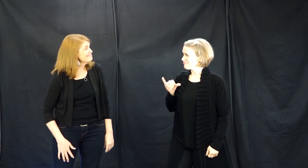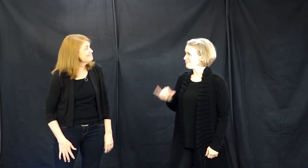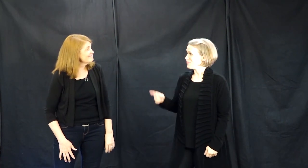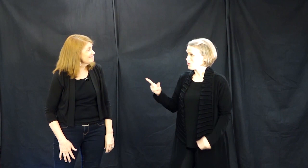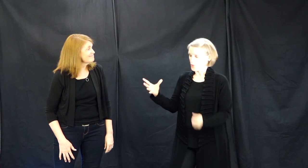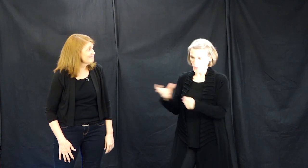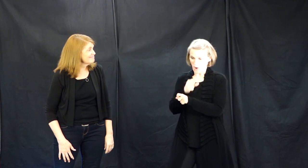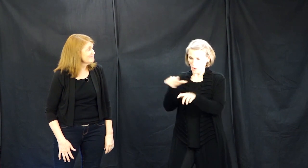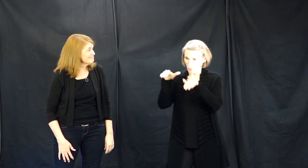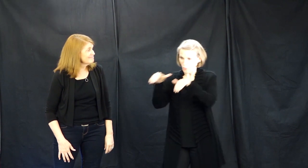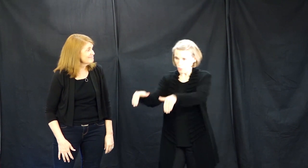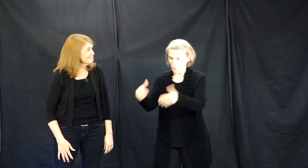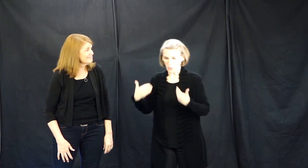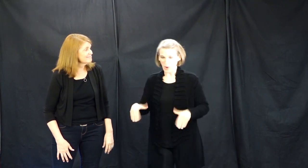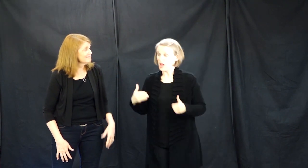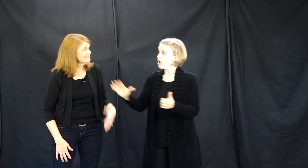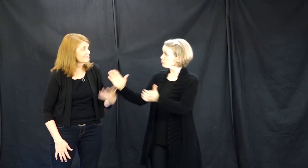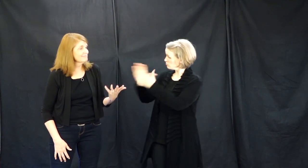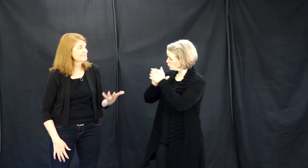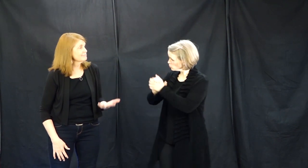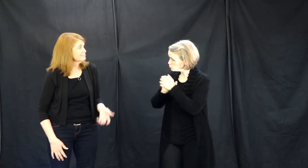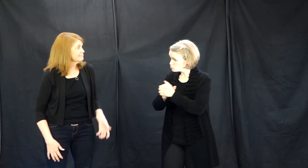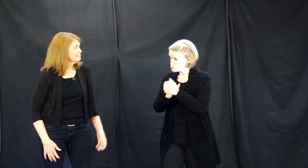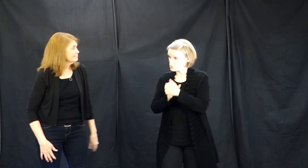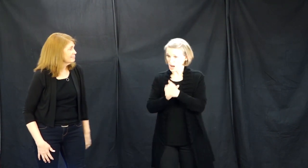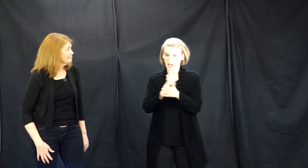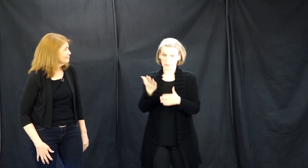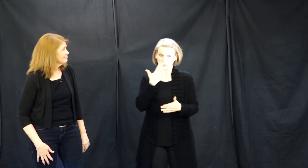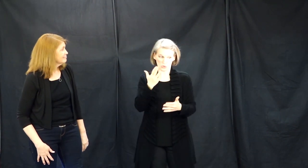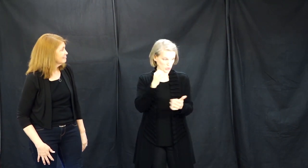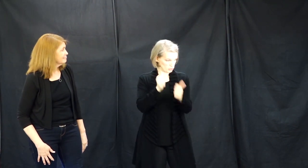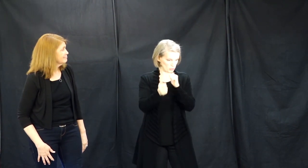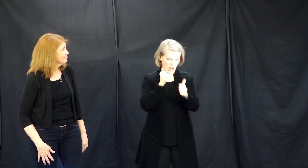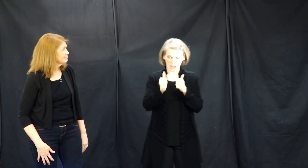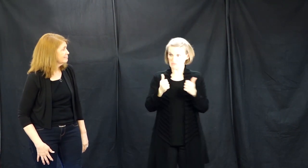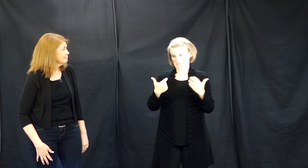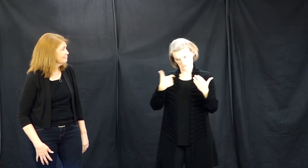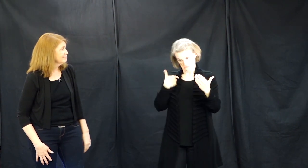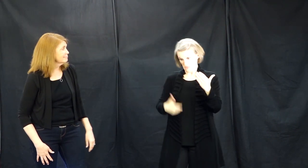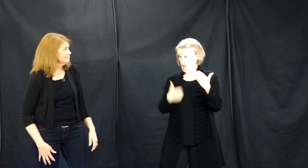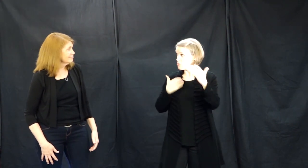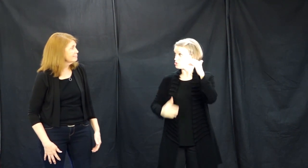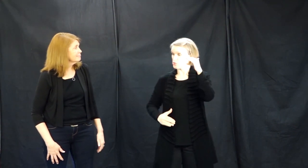landslide. congrats on a race well run. I did give you a fight.